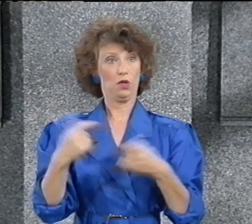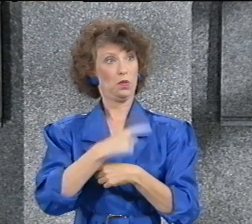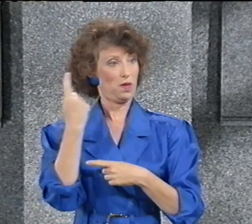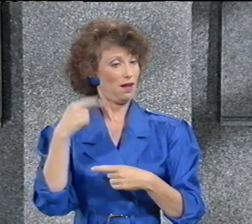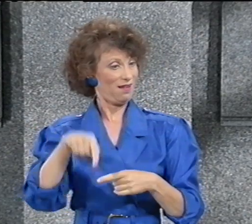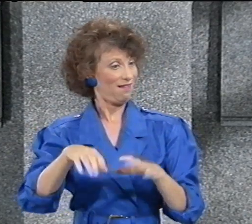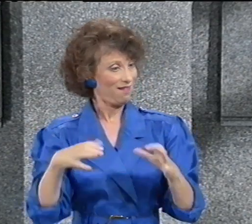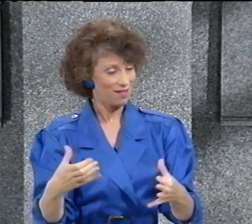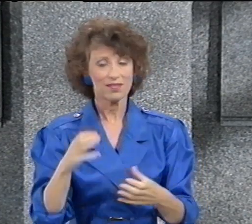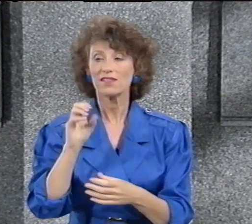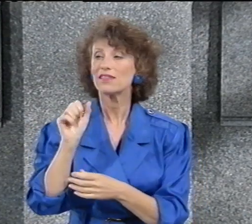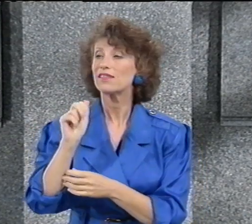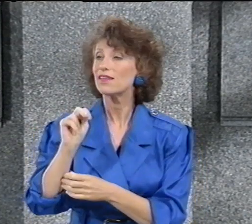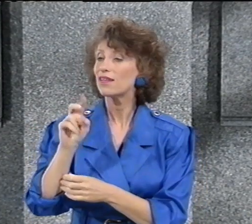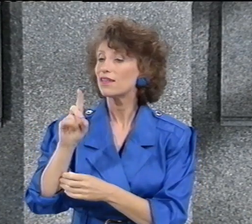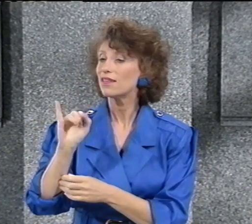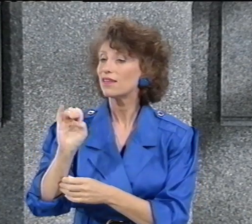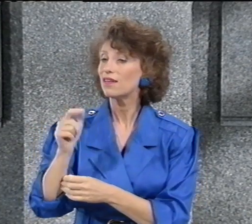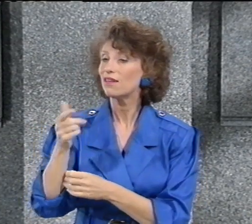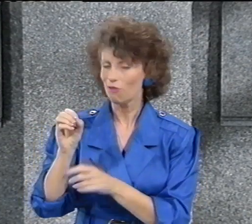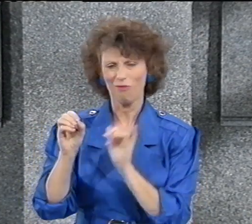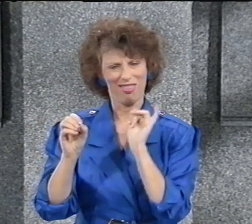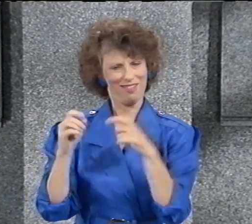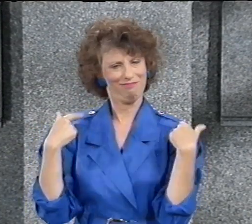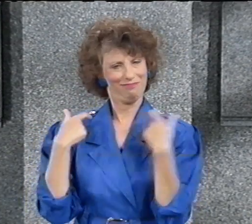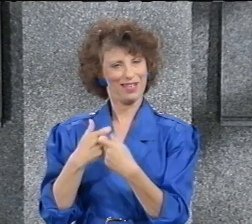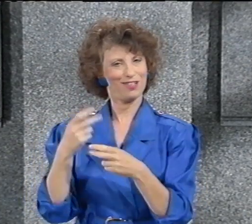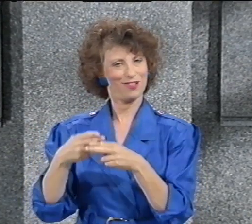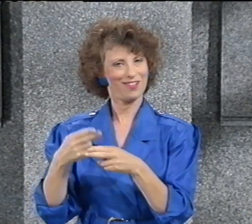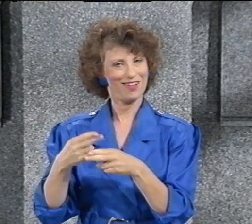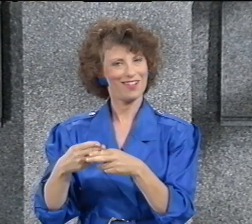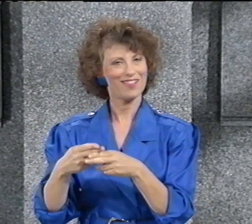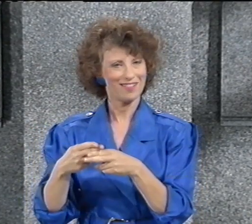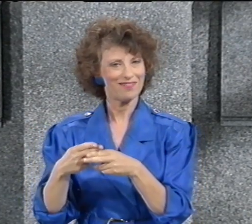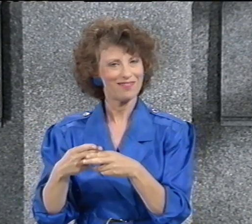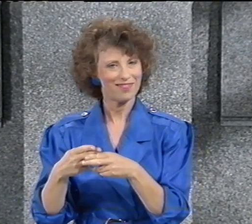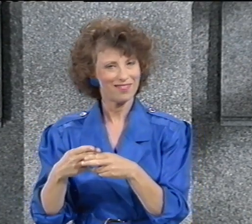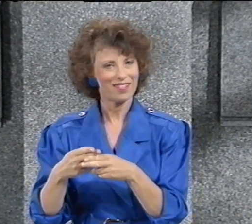Today, this class is meeting in San Diego. That's a Spanish name.